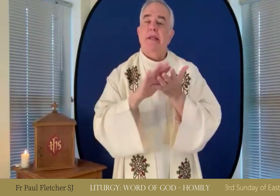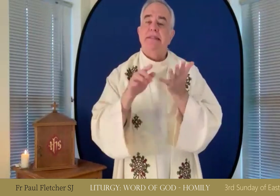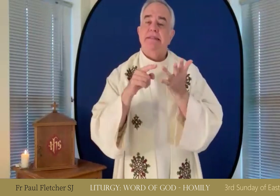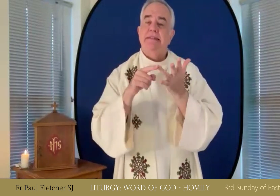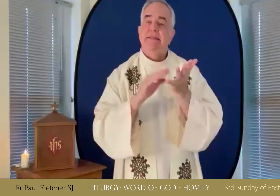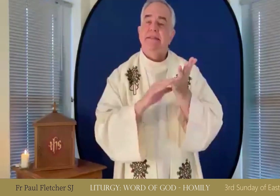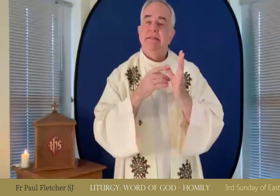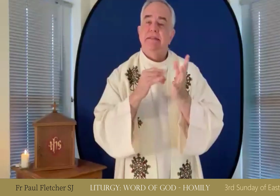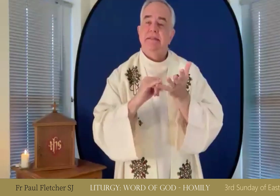Thomas,